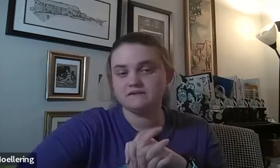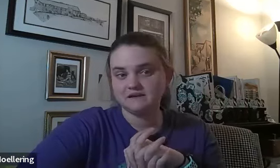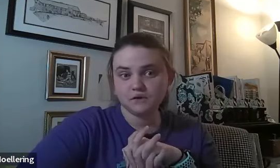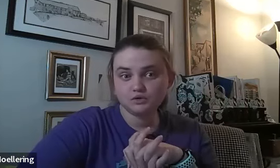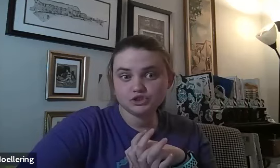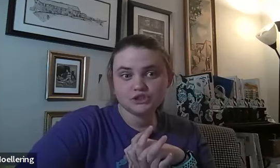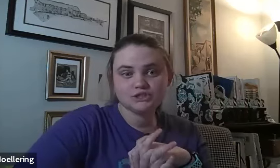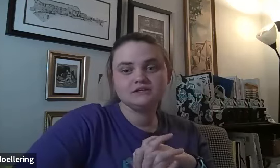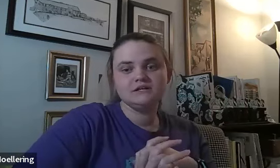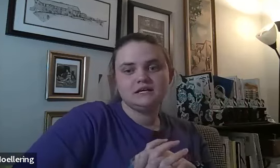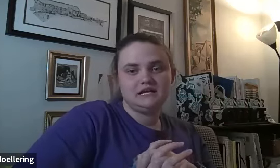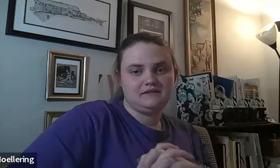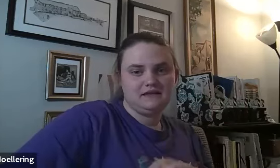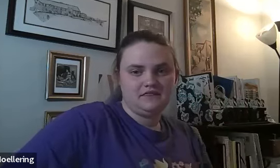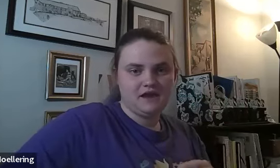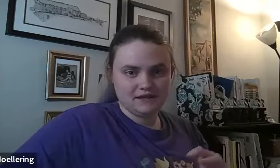deaf culture, anything like that.